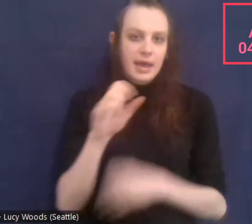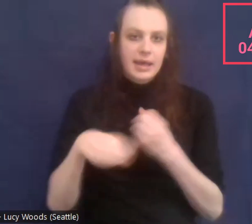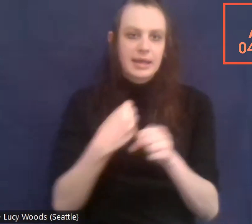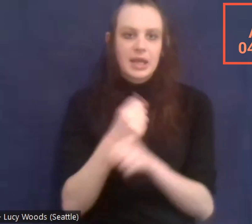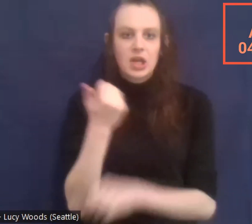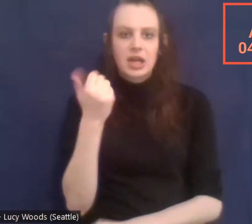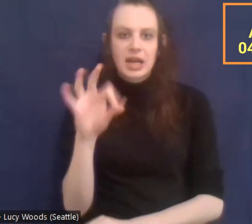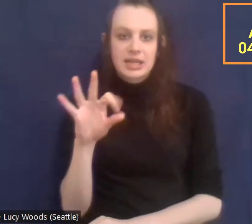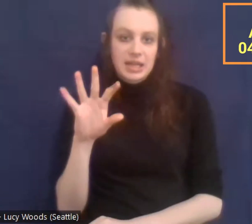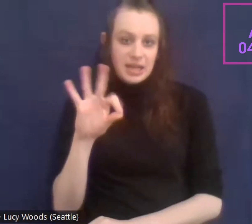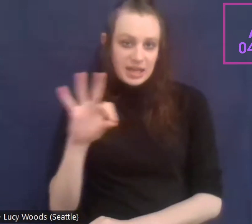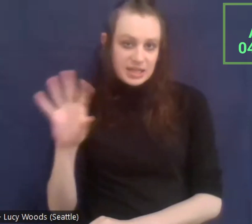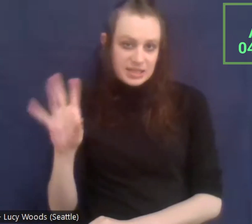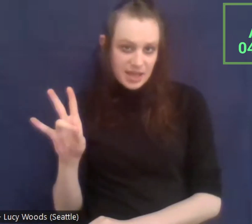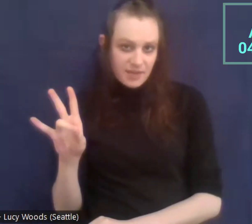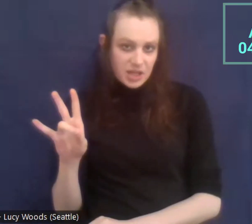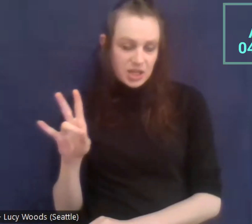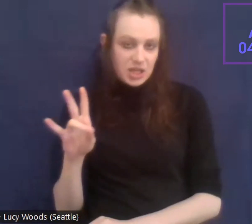asking